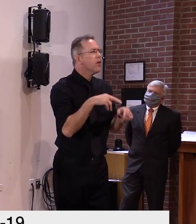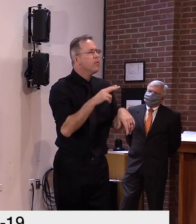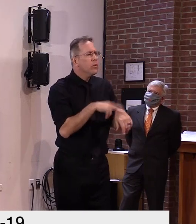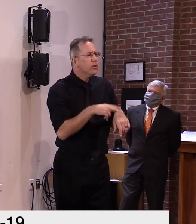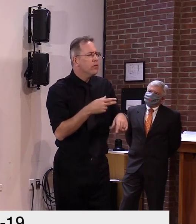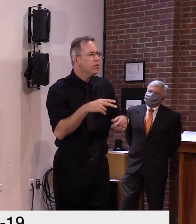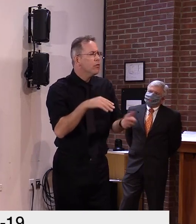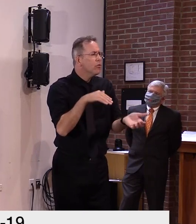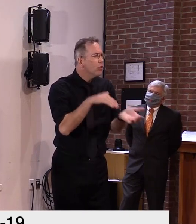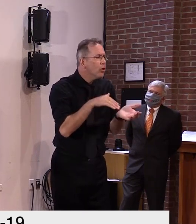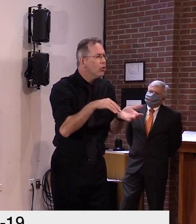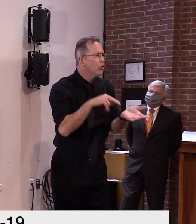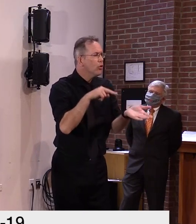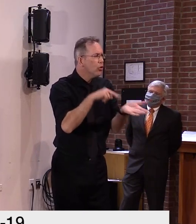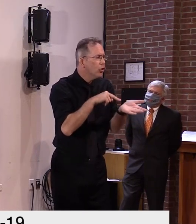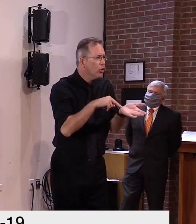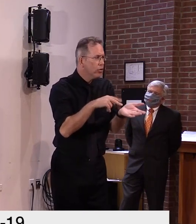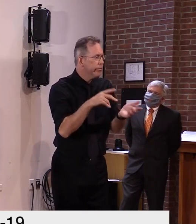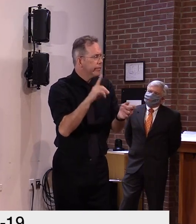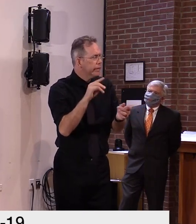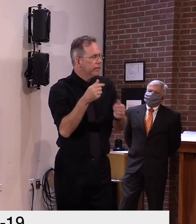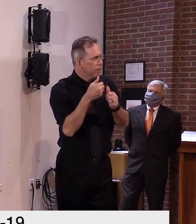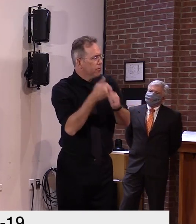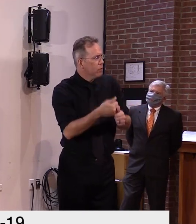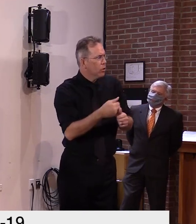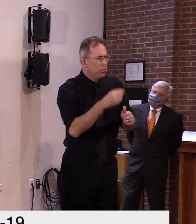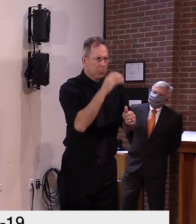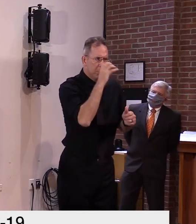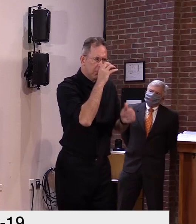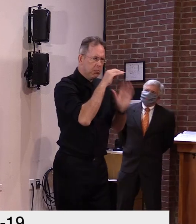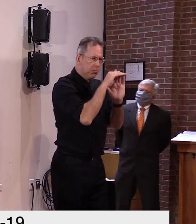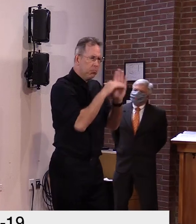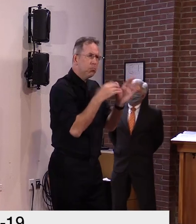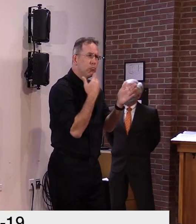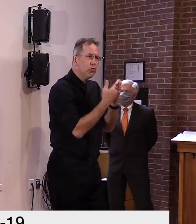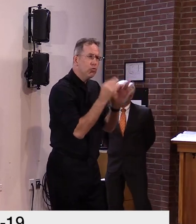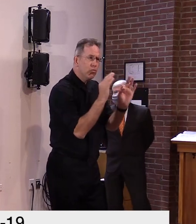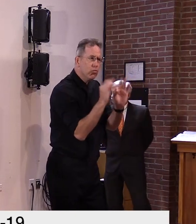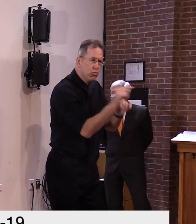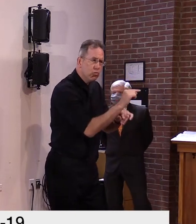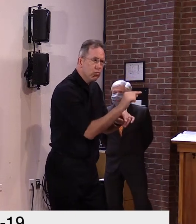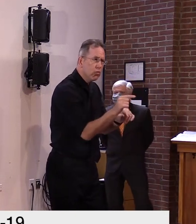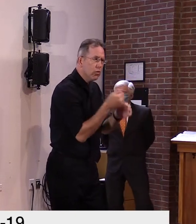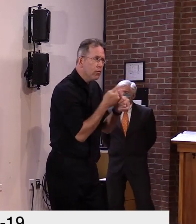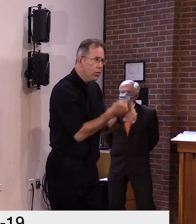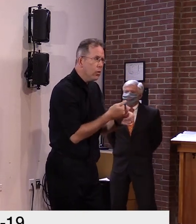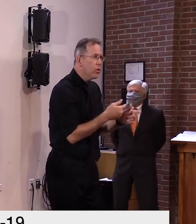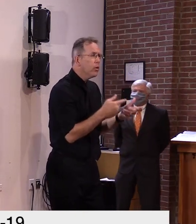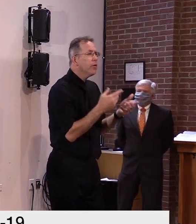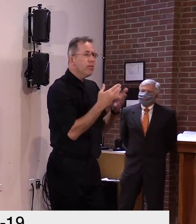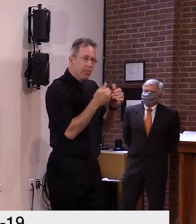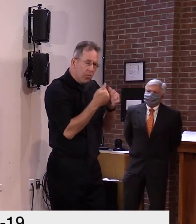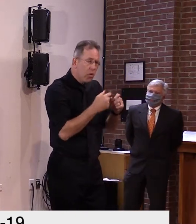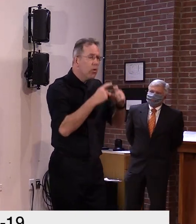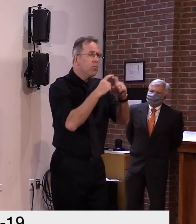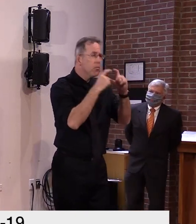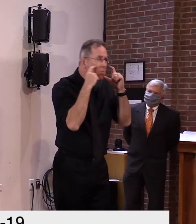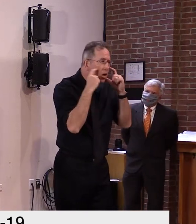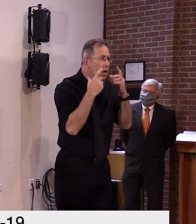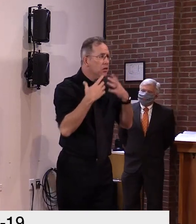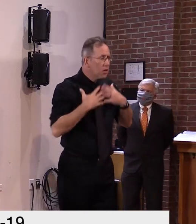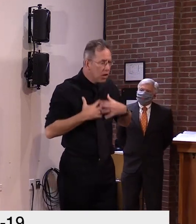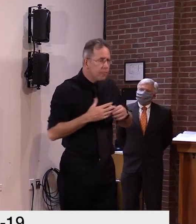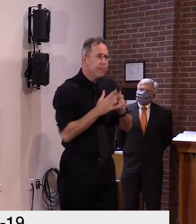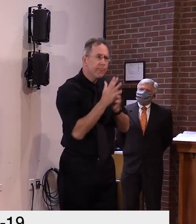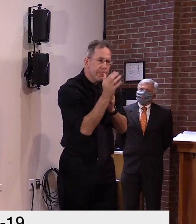appropriate health guidance, and because of the PPE and masking issues that they've all complied